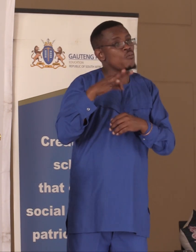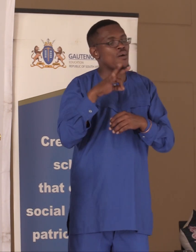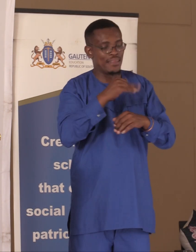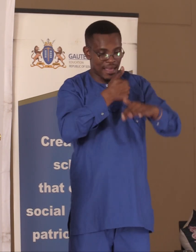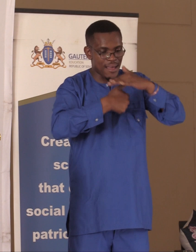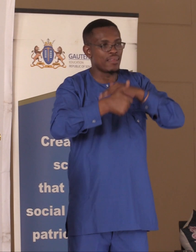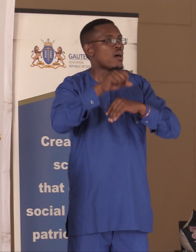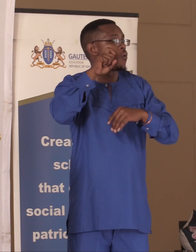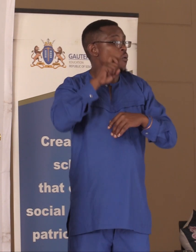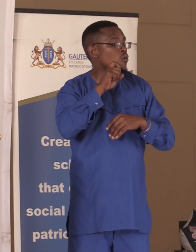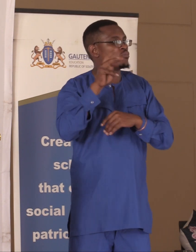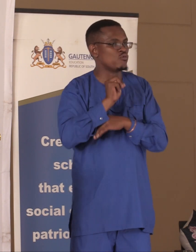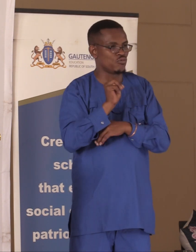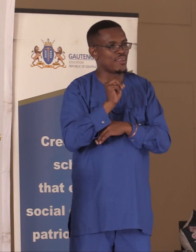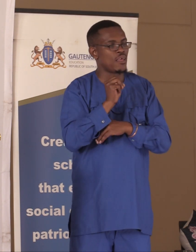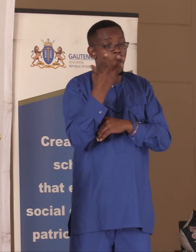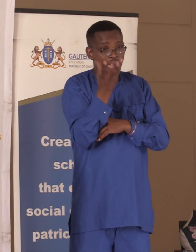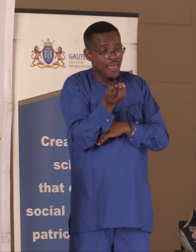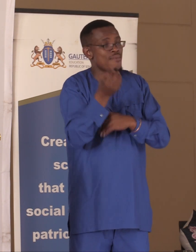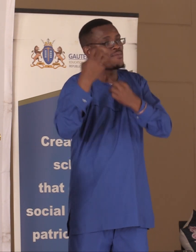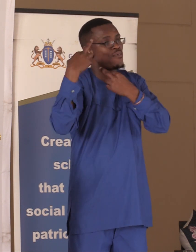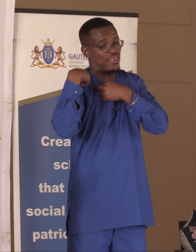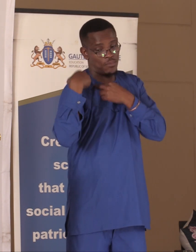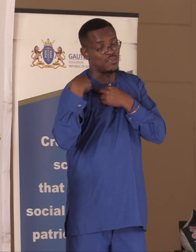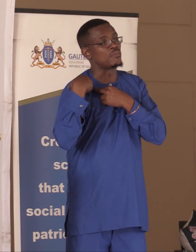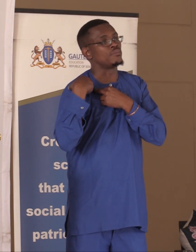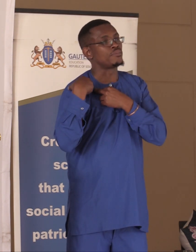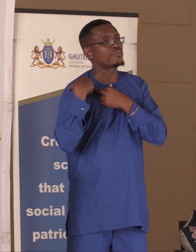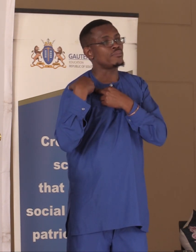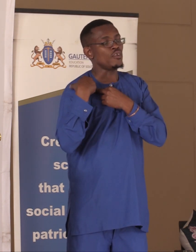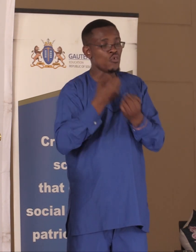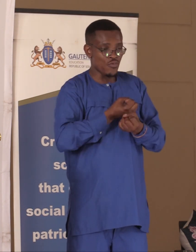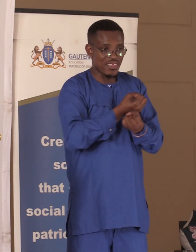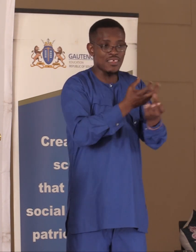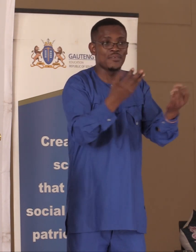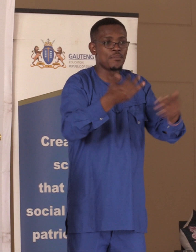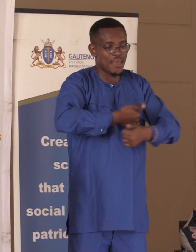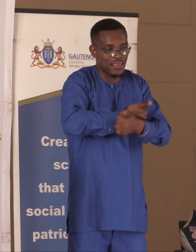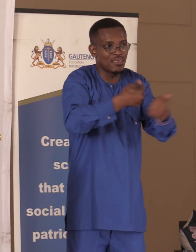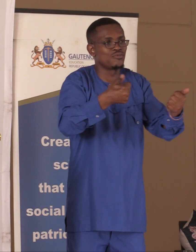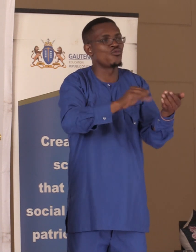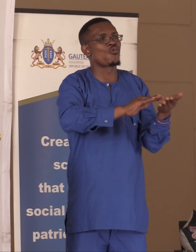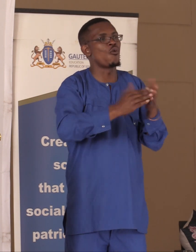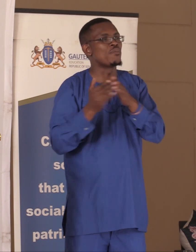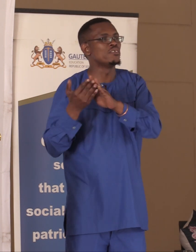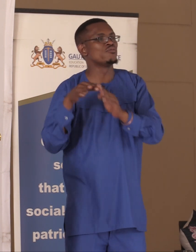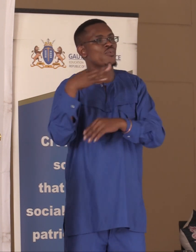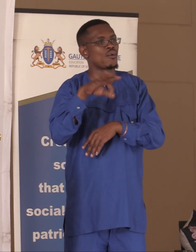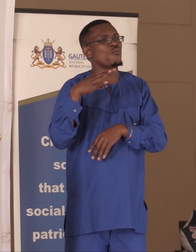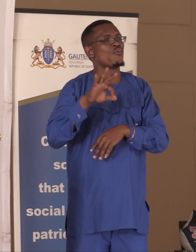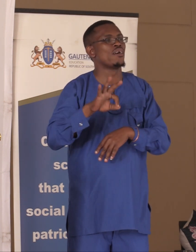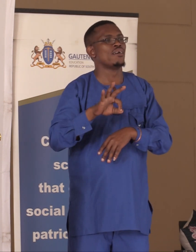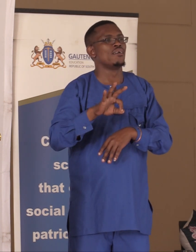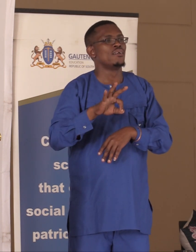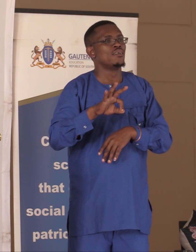my jurisdiction, and we have an obligation as Old Mutual to give back to this community of Garankuwa.